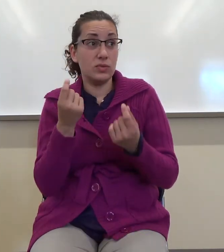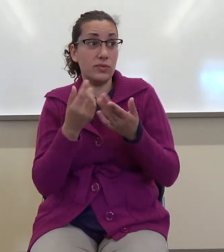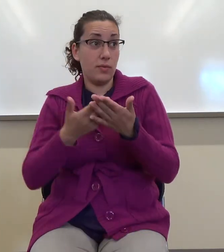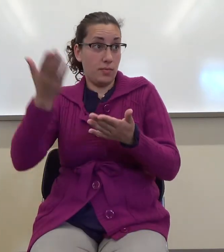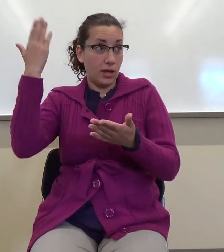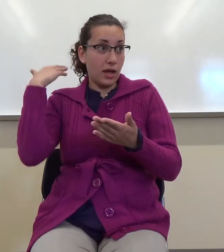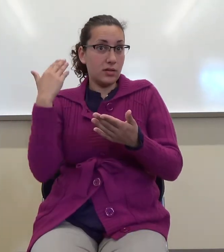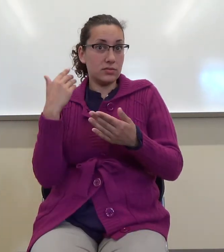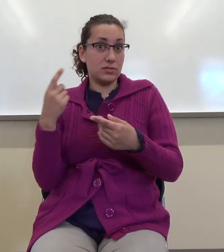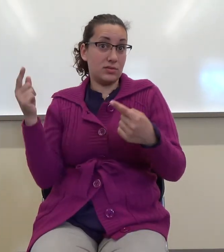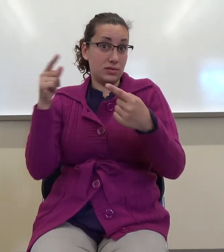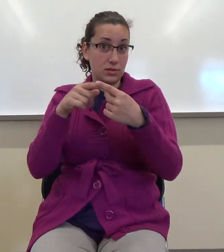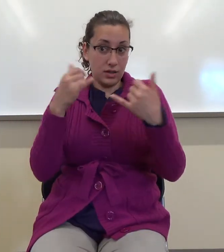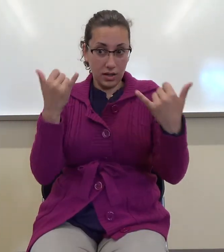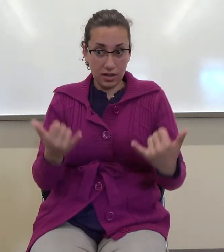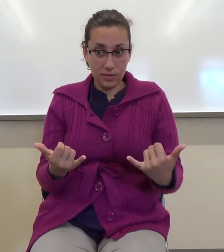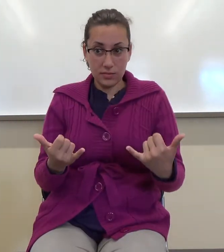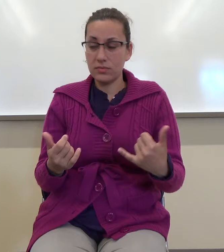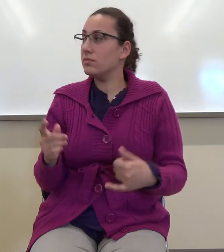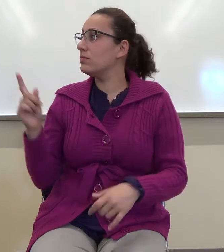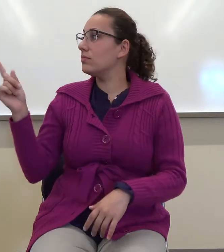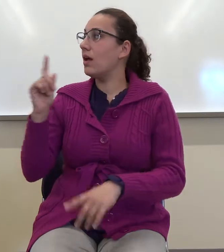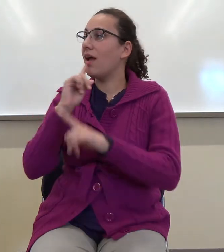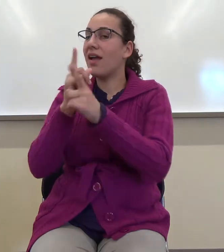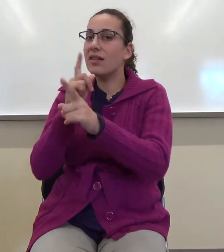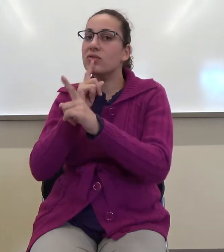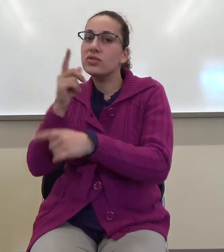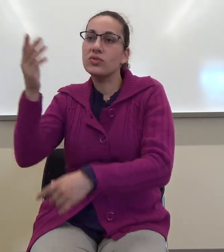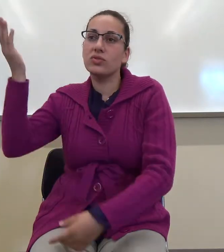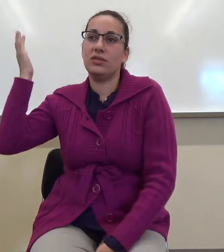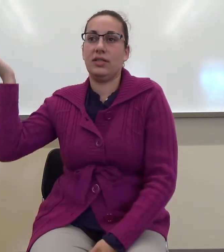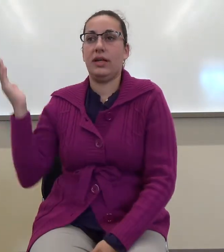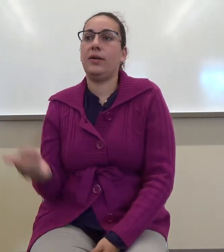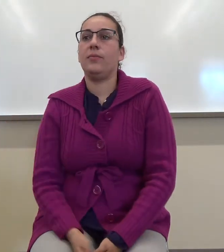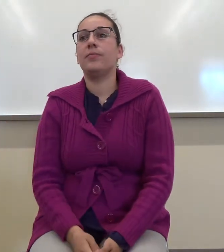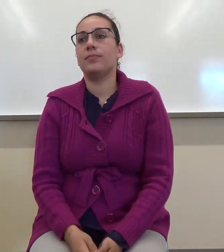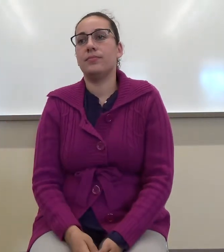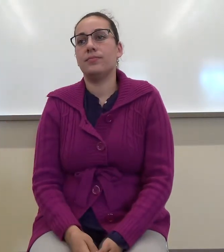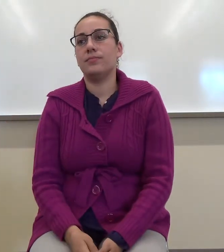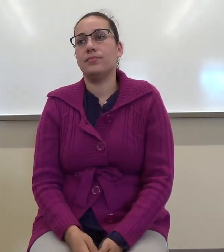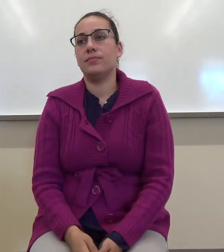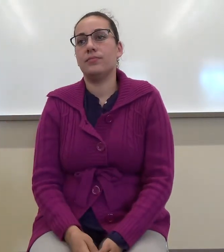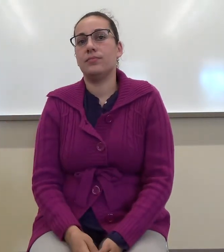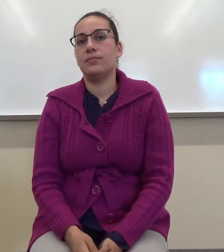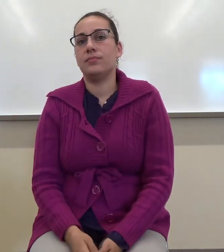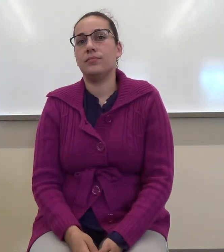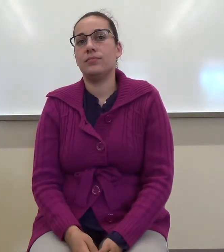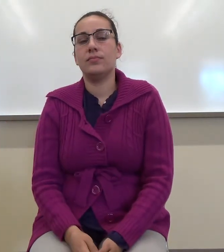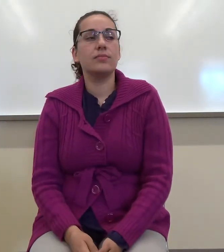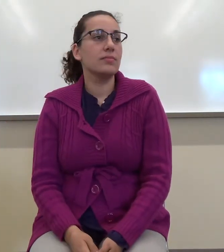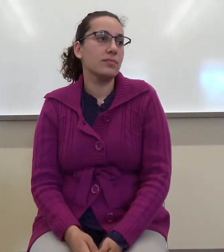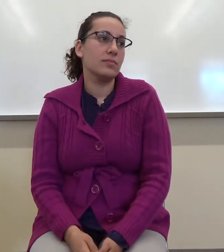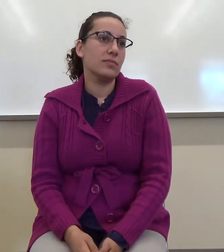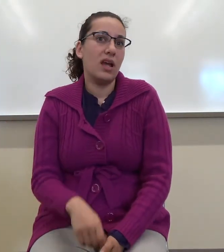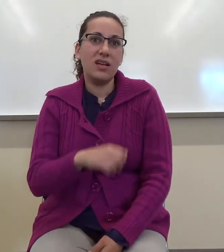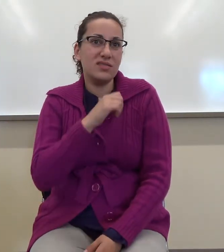to be right here. If you do this, you shouldn't have to take a lot of time doing this. It should be